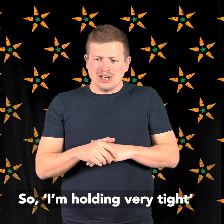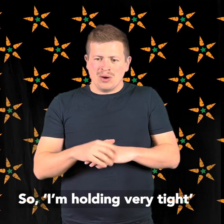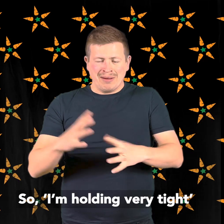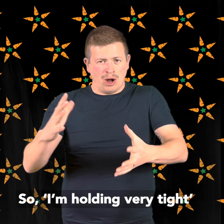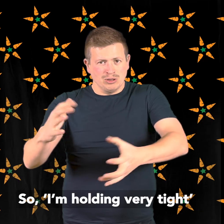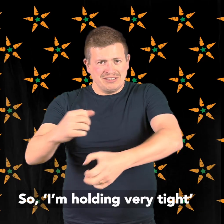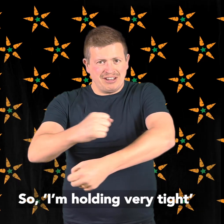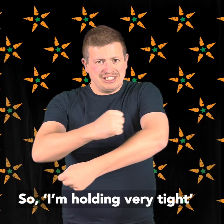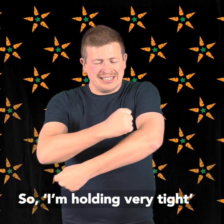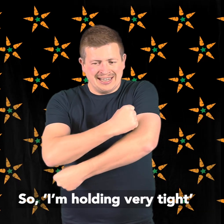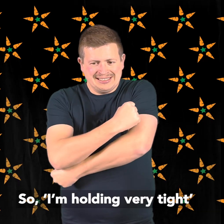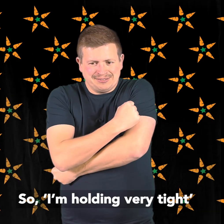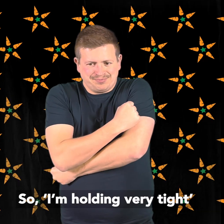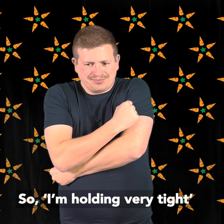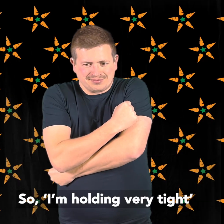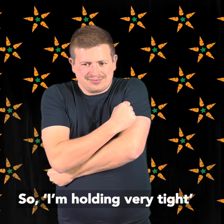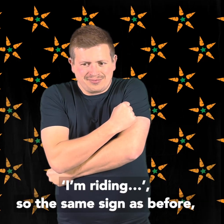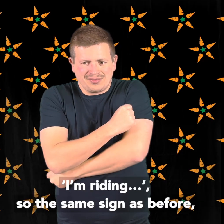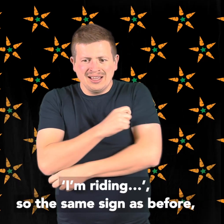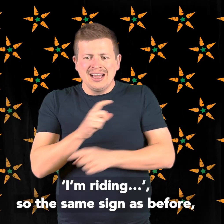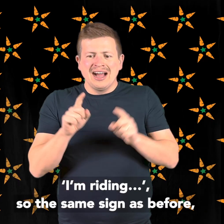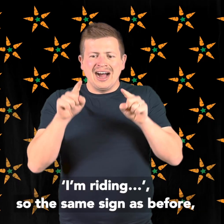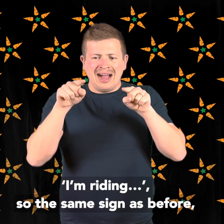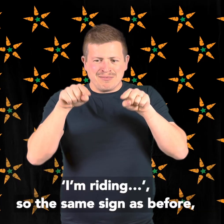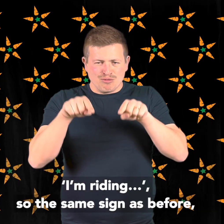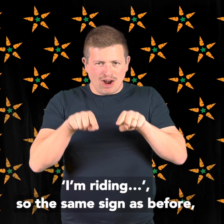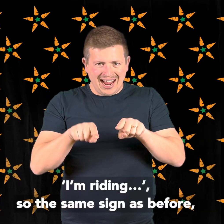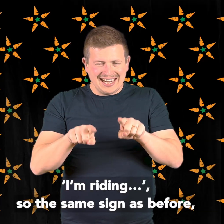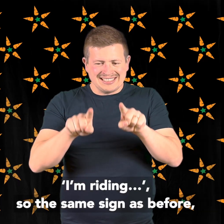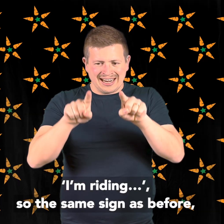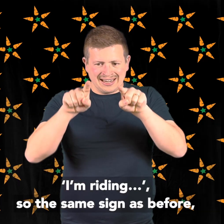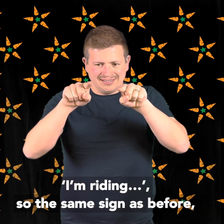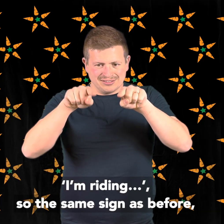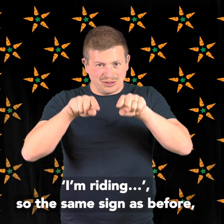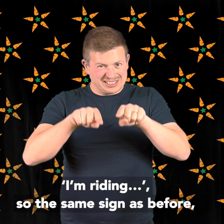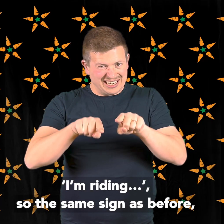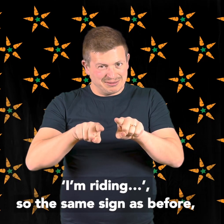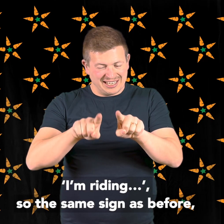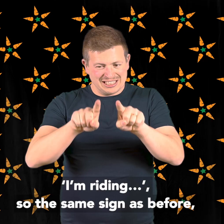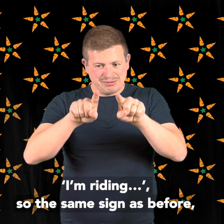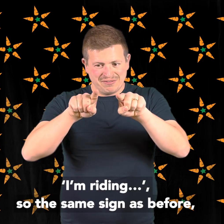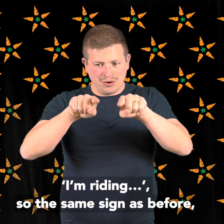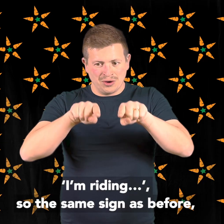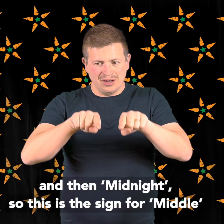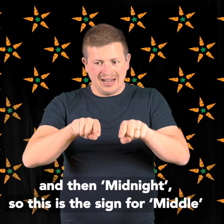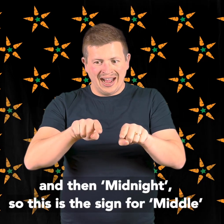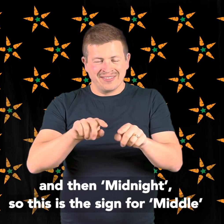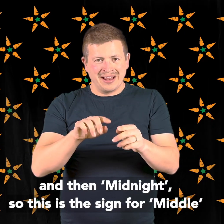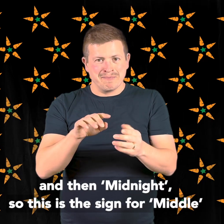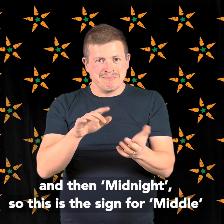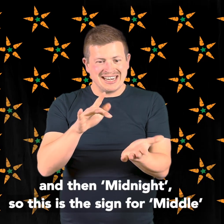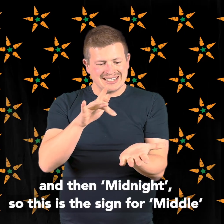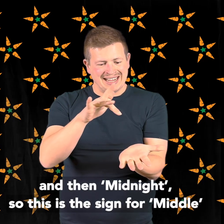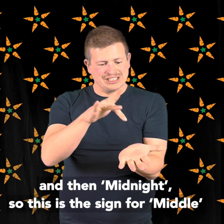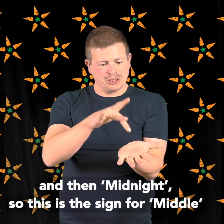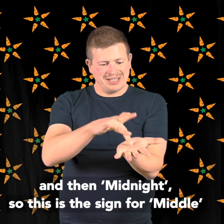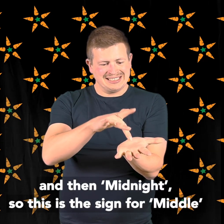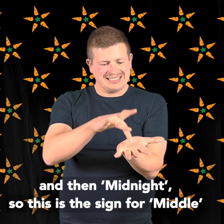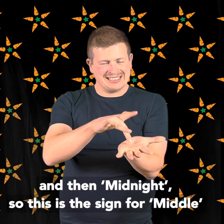I'm holding very tight. I'm riding, so the same sign as before, and then midnight, so this is the sign